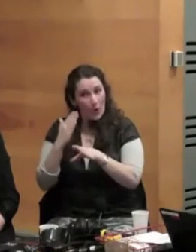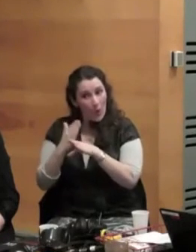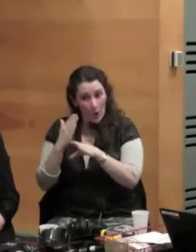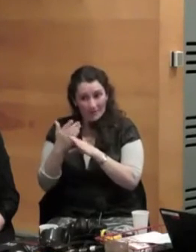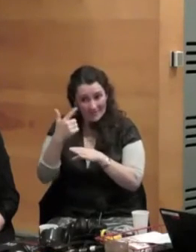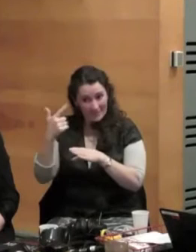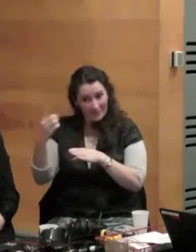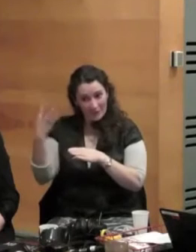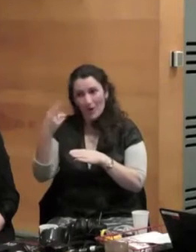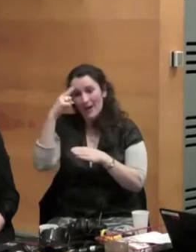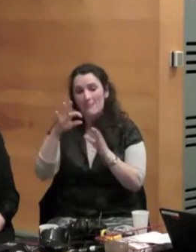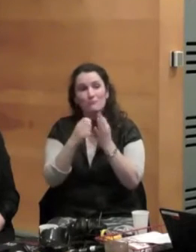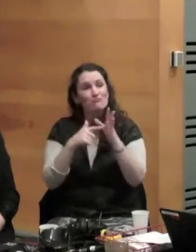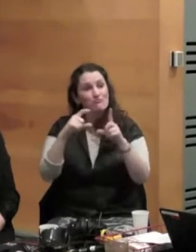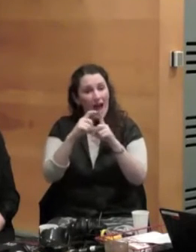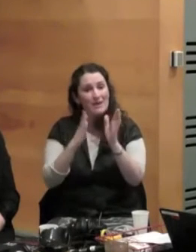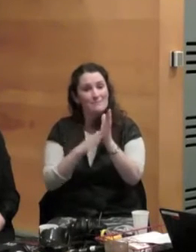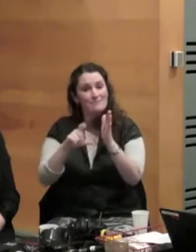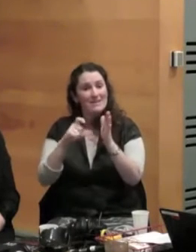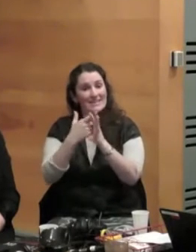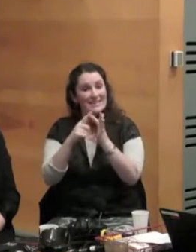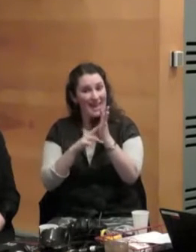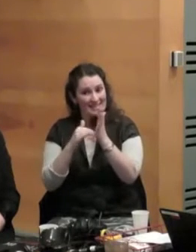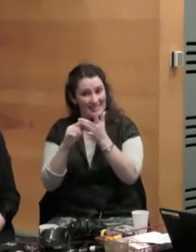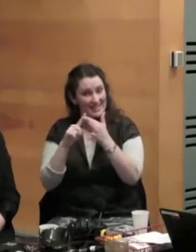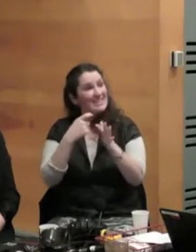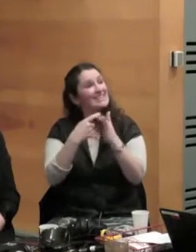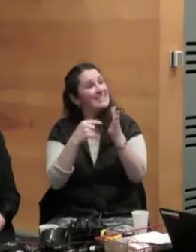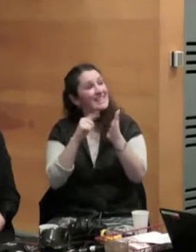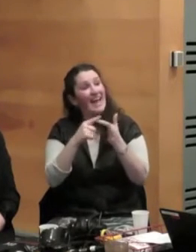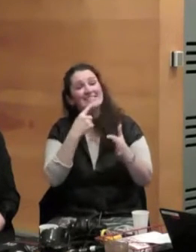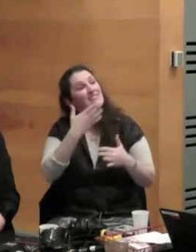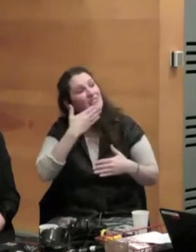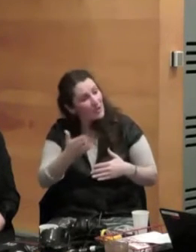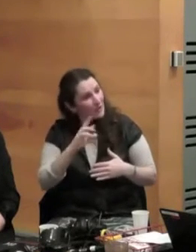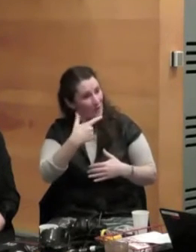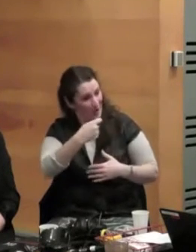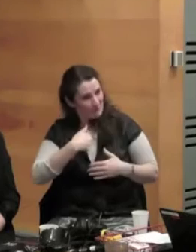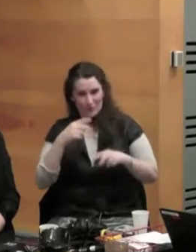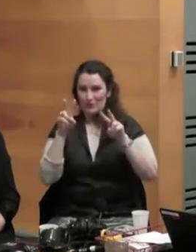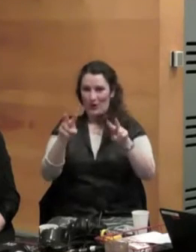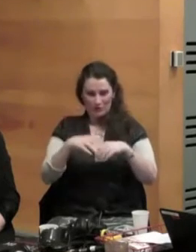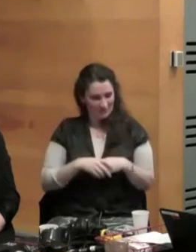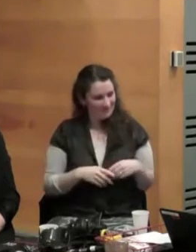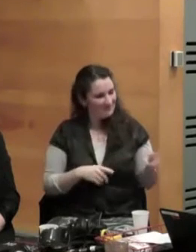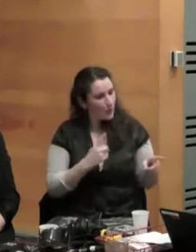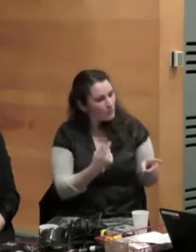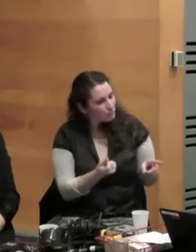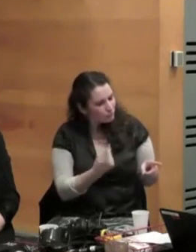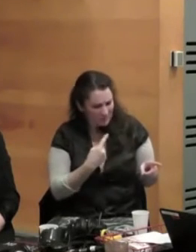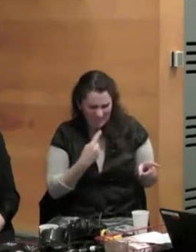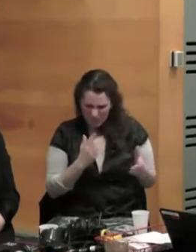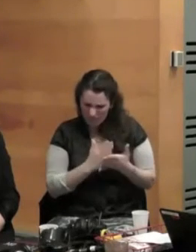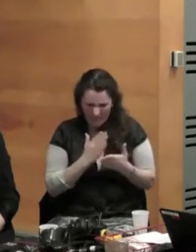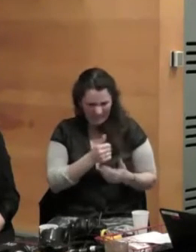Brad. Thank you so much for having us along today, says Kate. Lovely, and thank you. Things haven't changed that much. I wish they had, but they